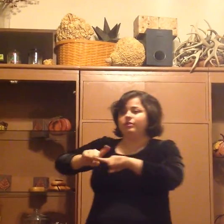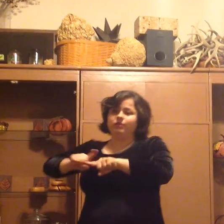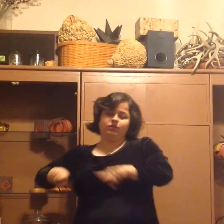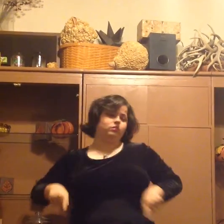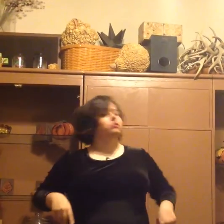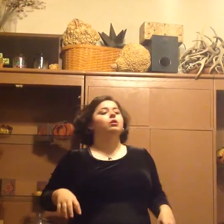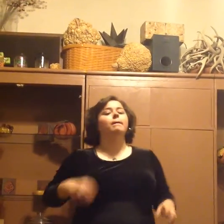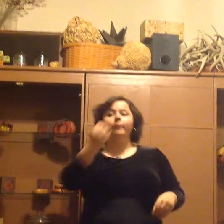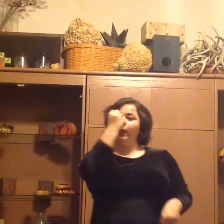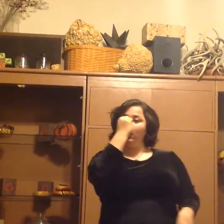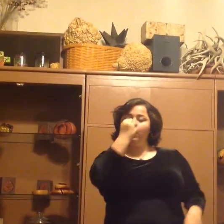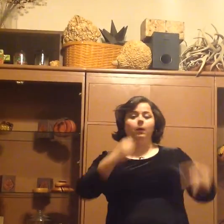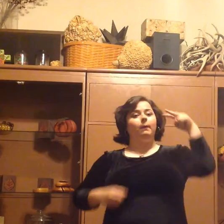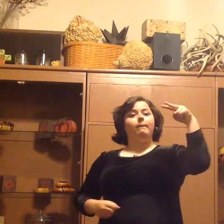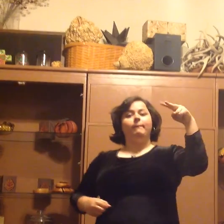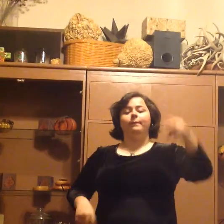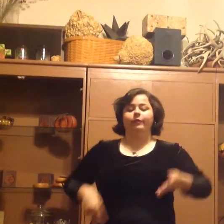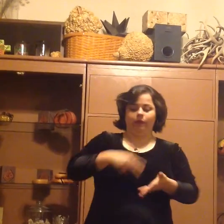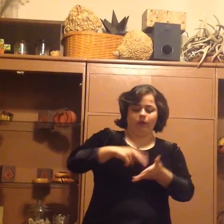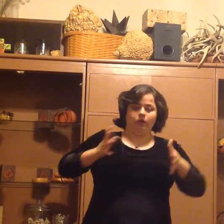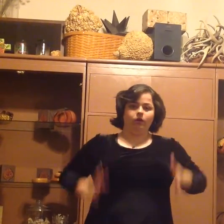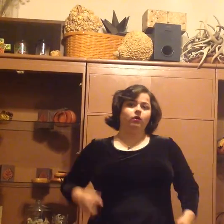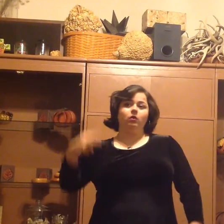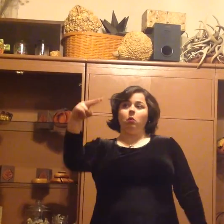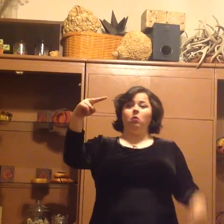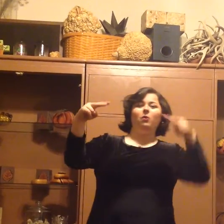The clown bear knew the dancing bear.